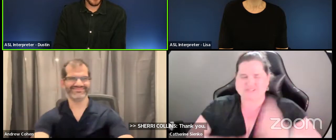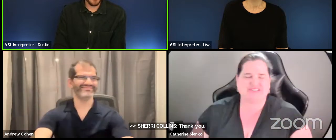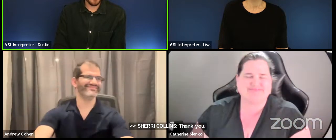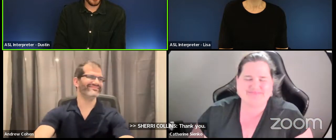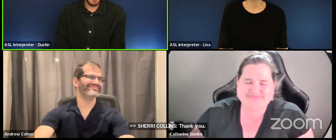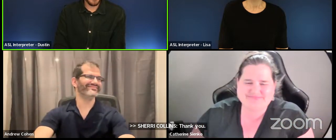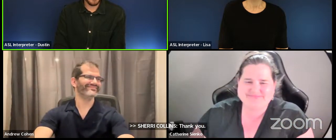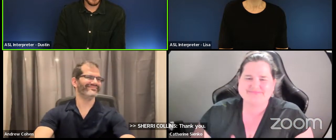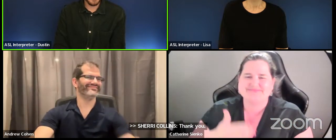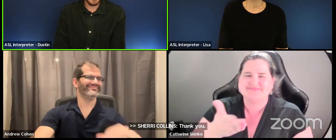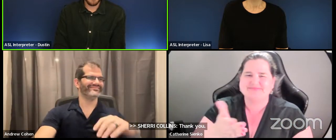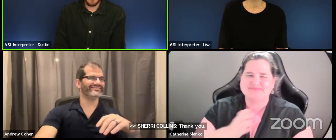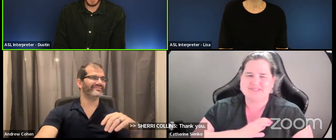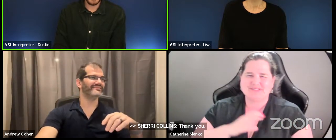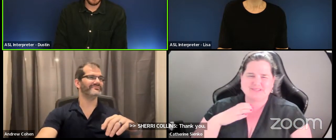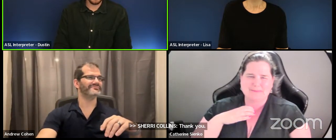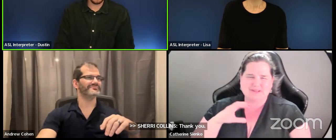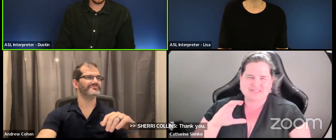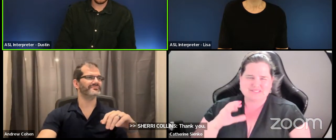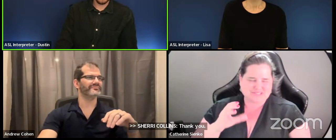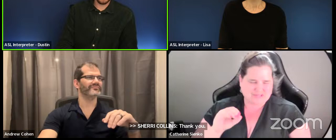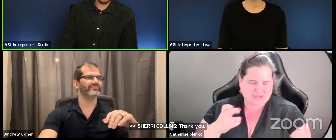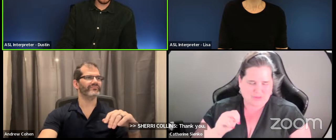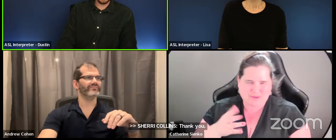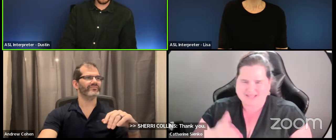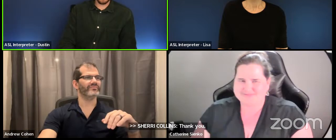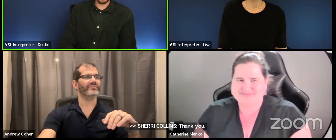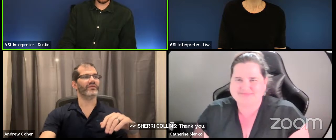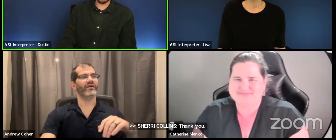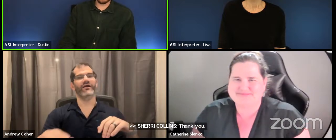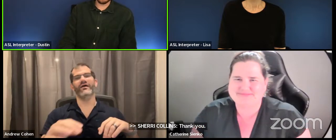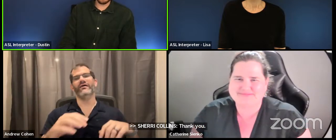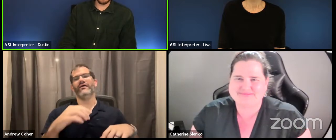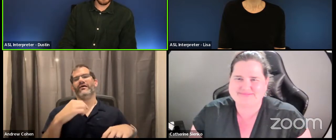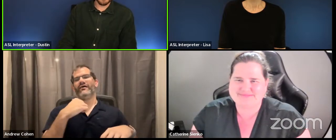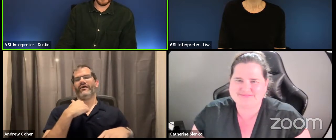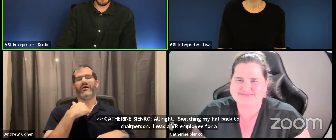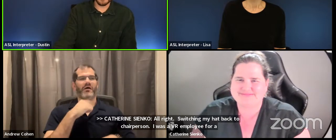I was a VR employee there for a sec, now I'm back to chairperson. Commissioner Cohen.